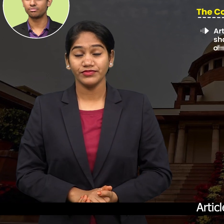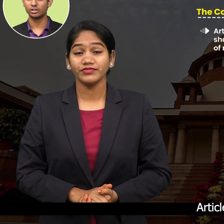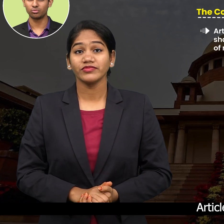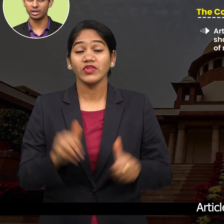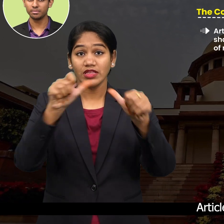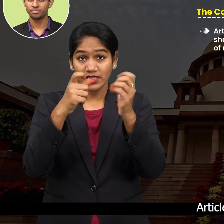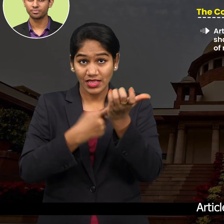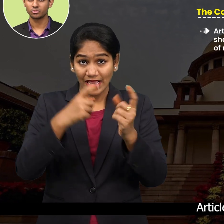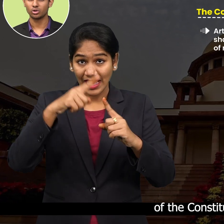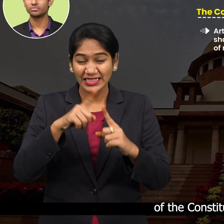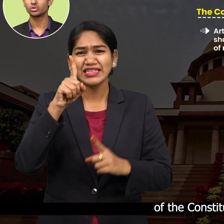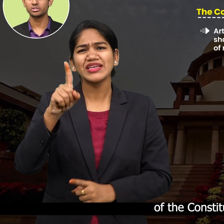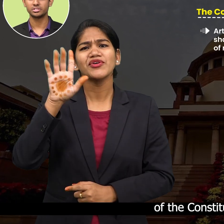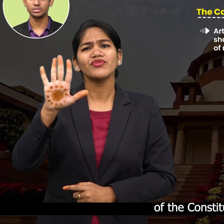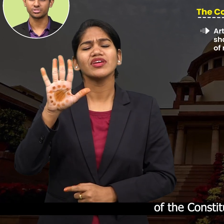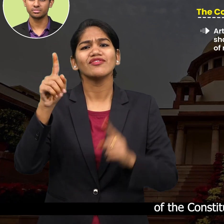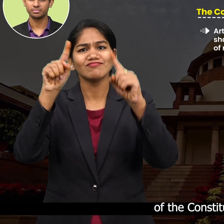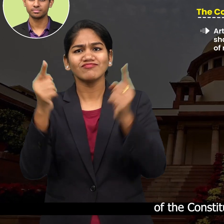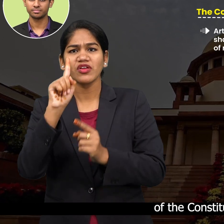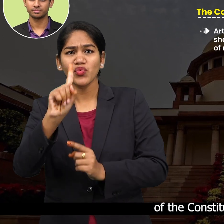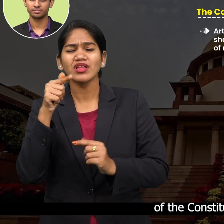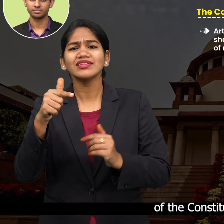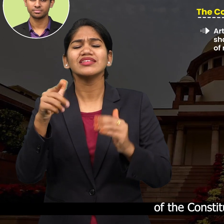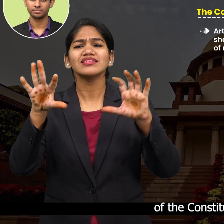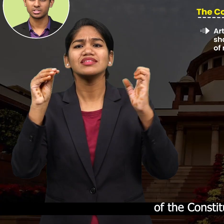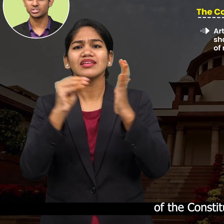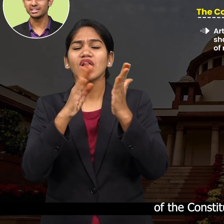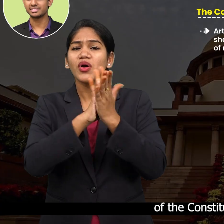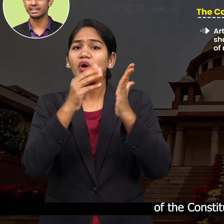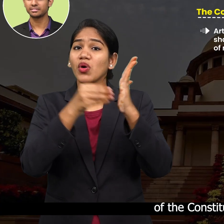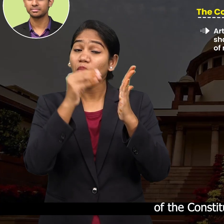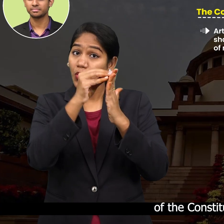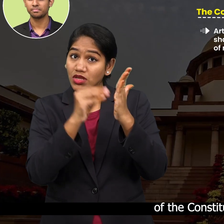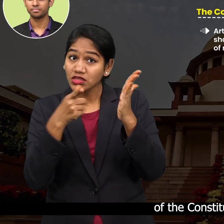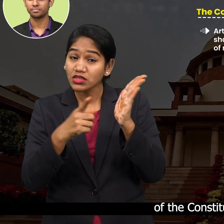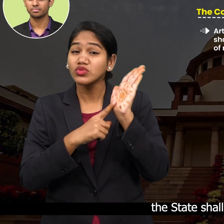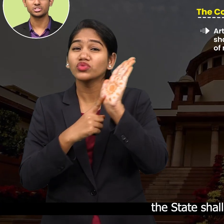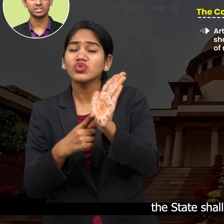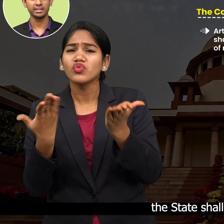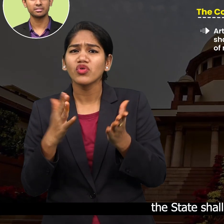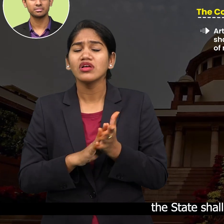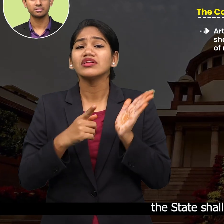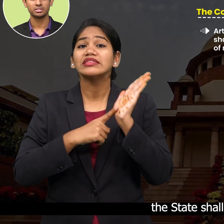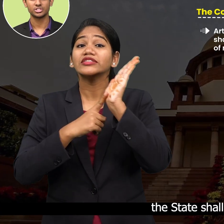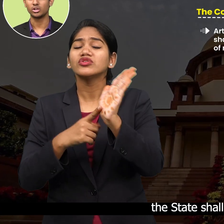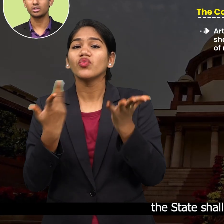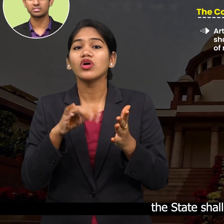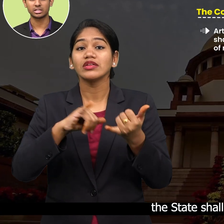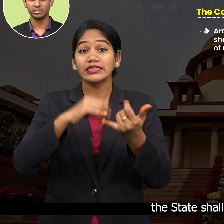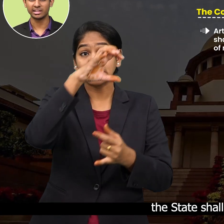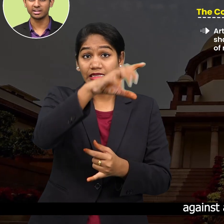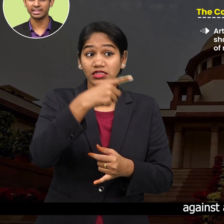Article 15 of 1 of the Constitution states that the state shall